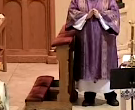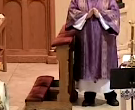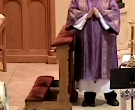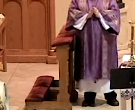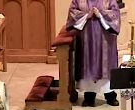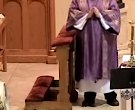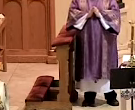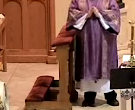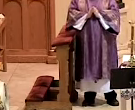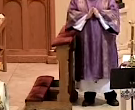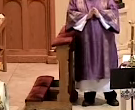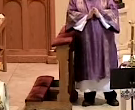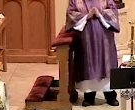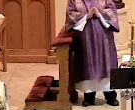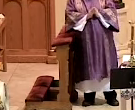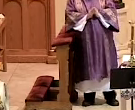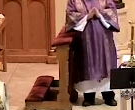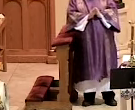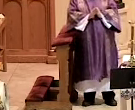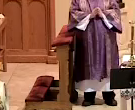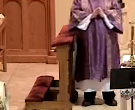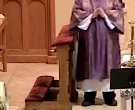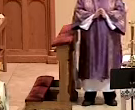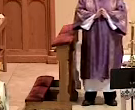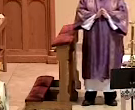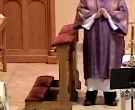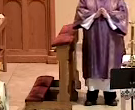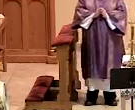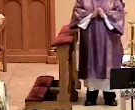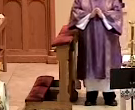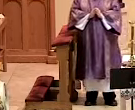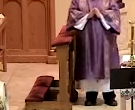glorified. He in us is